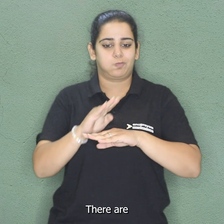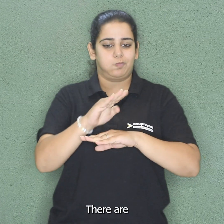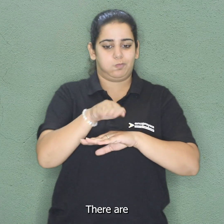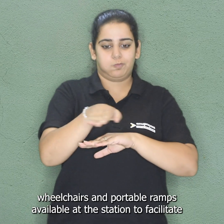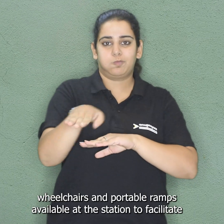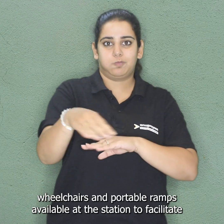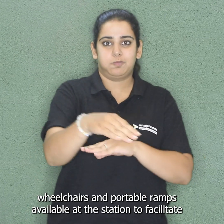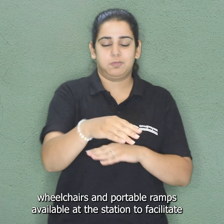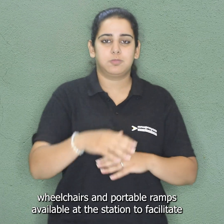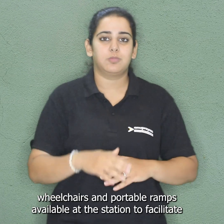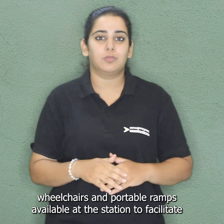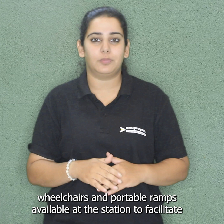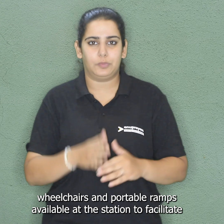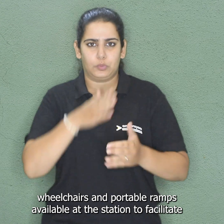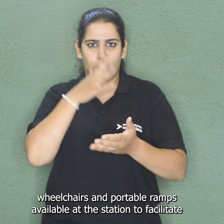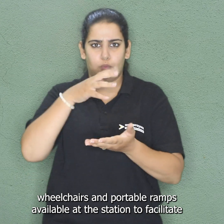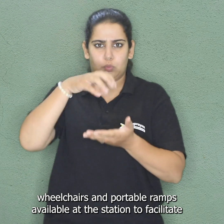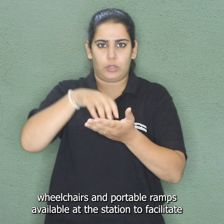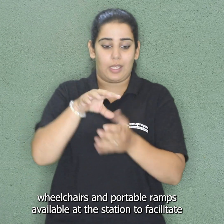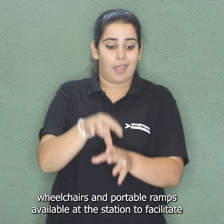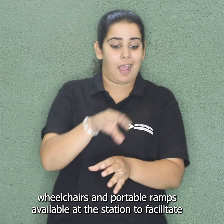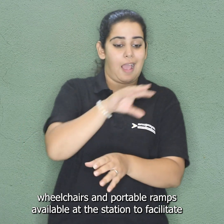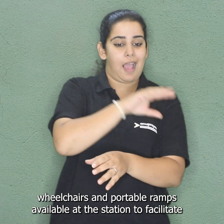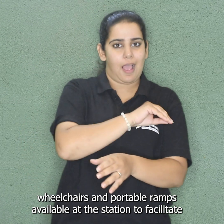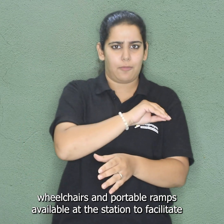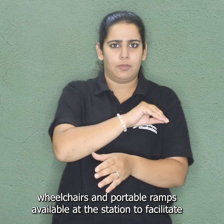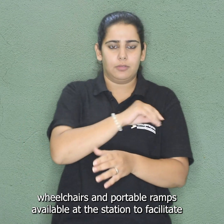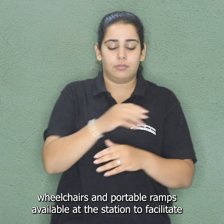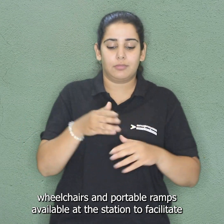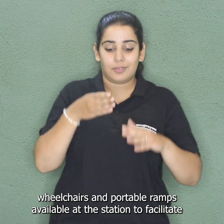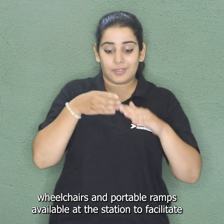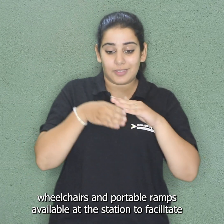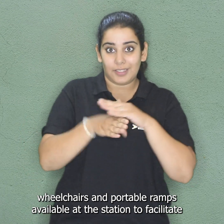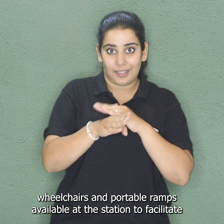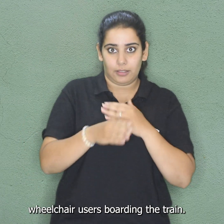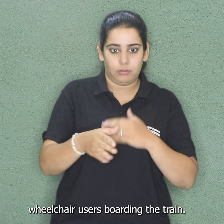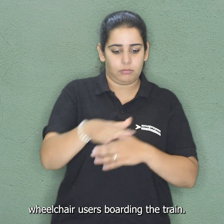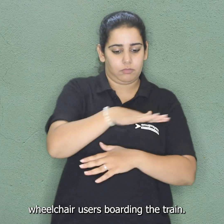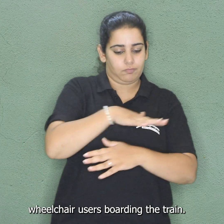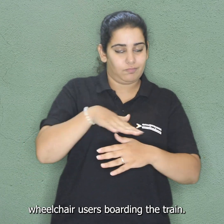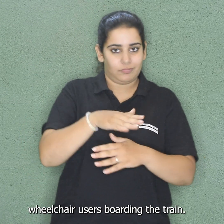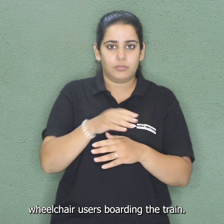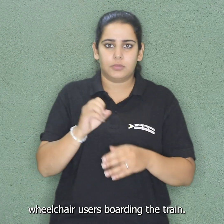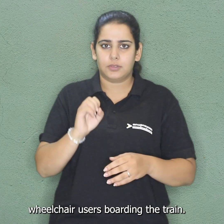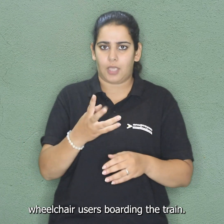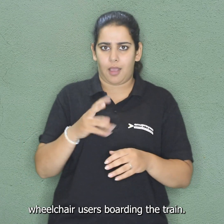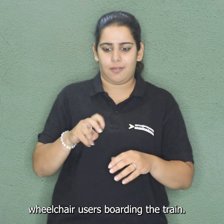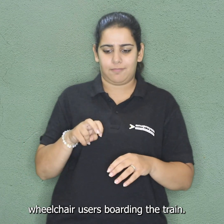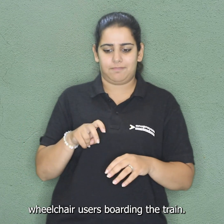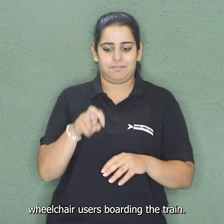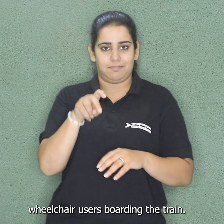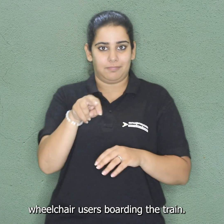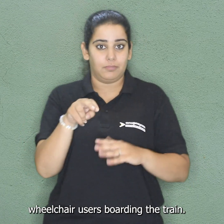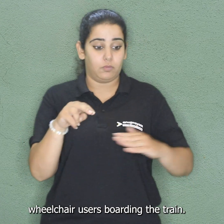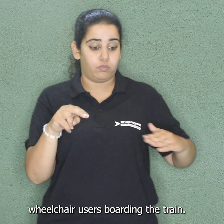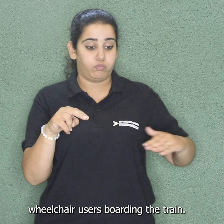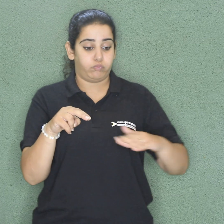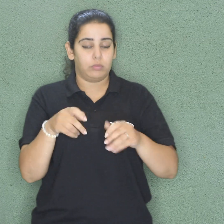There are wheelchairs and portable ramps available at the station to facilitate wheelchair users boarding the train.